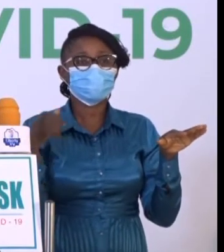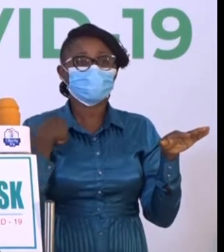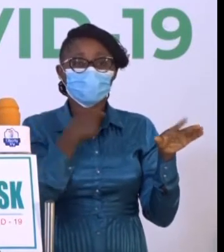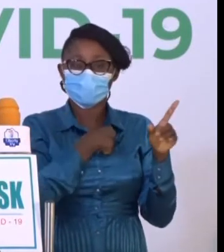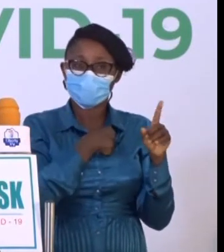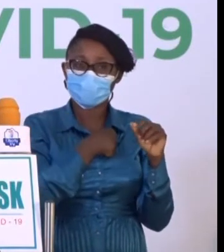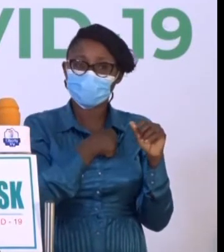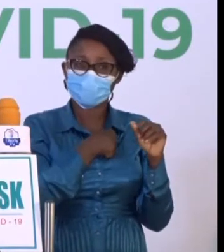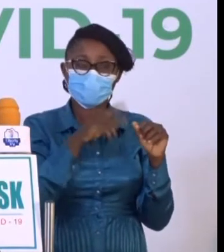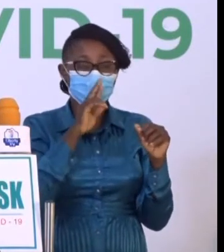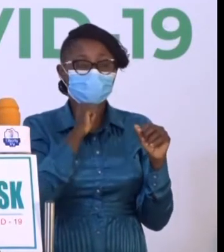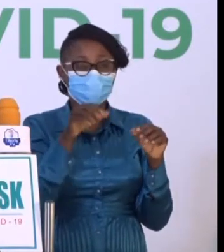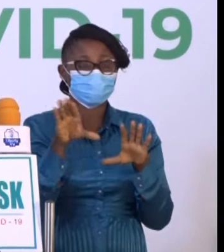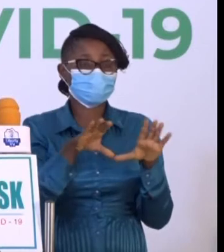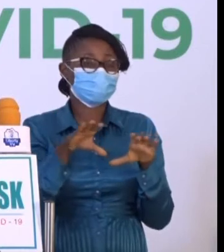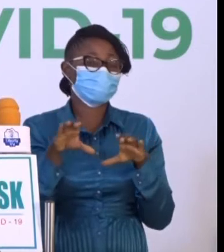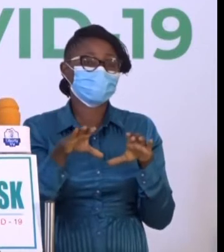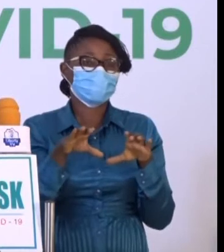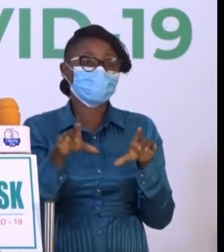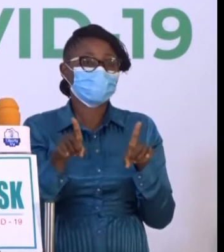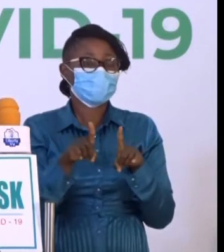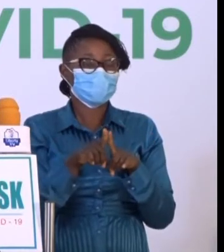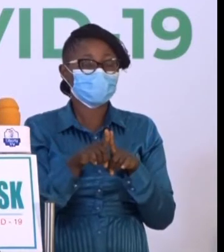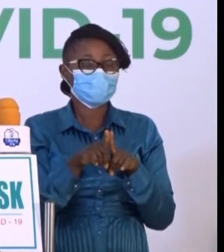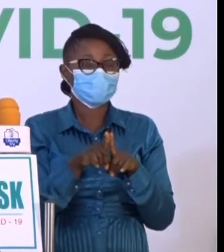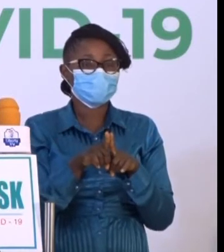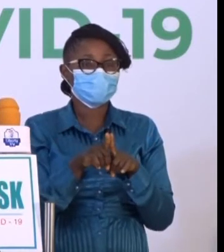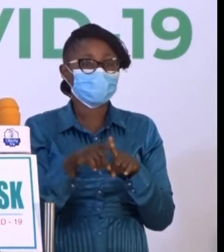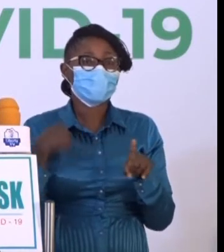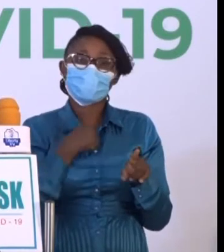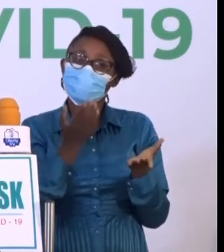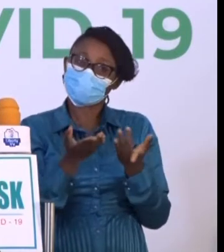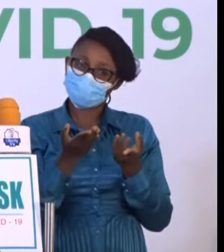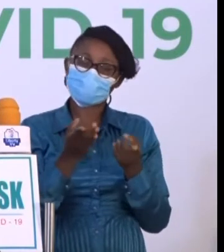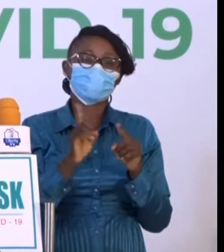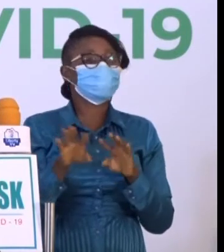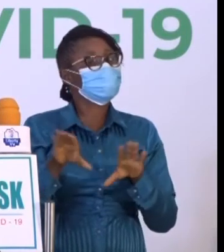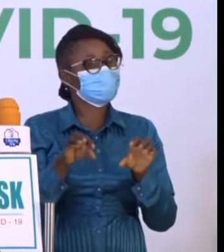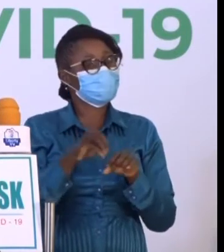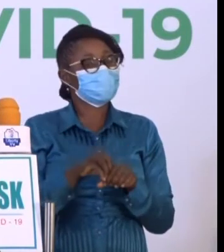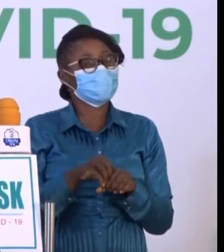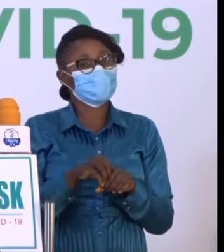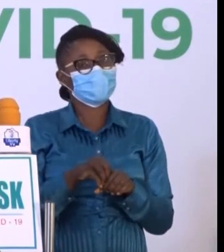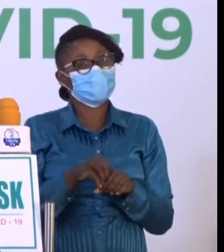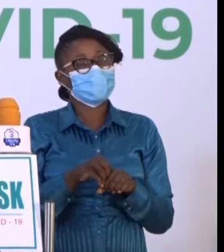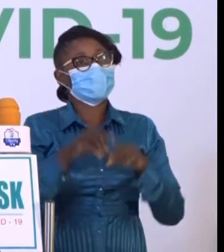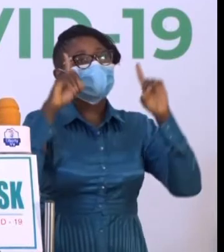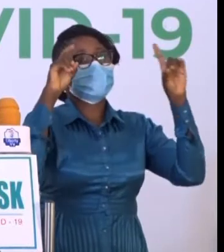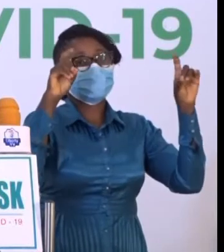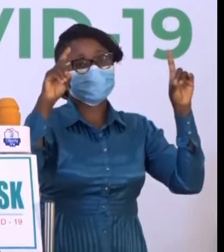We are not doing as well as we'd like to do in the area of sample